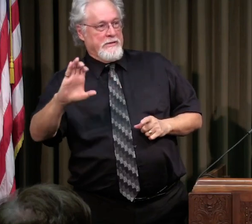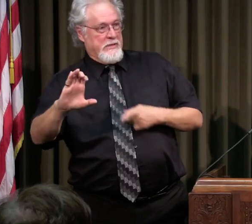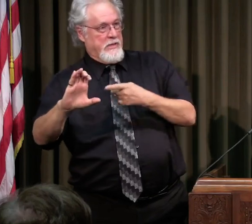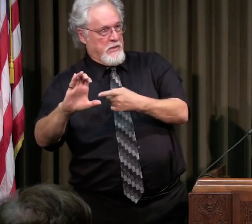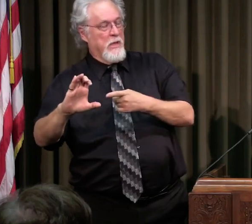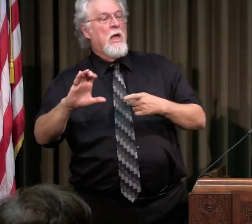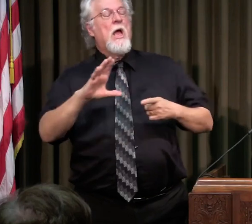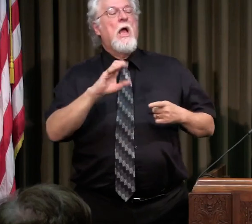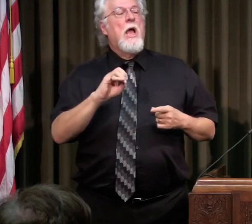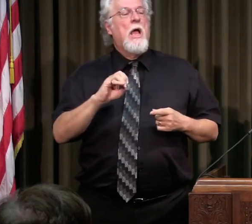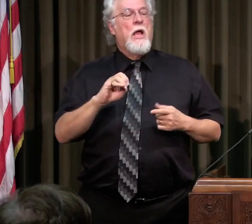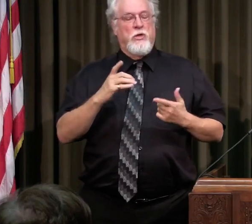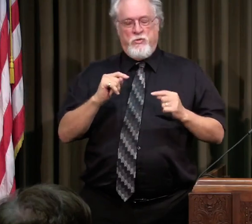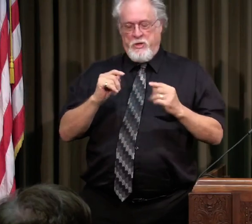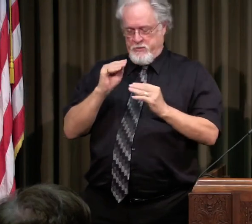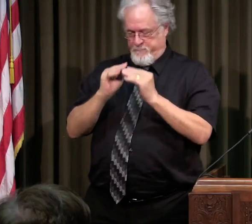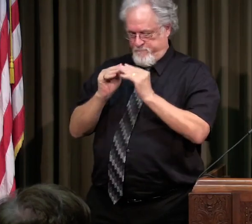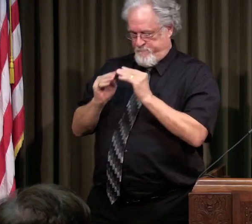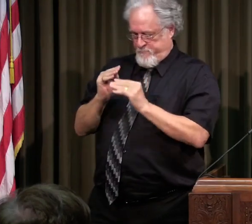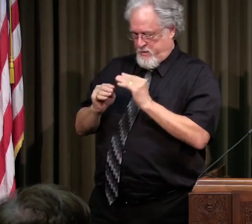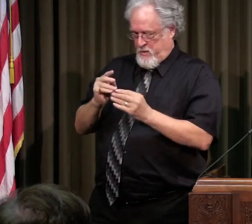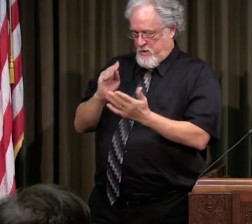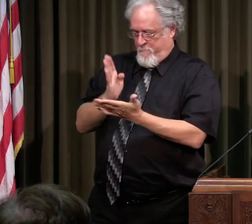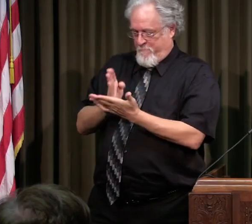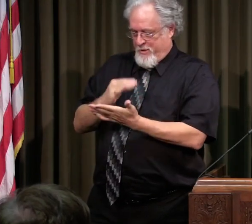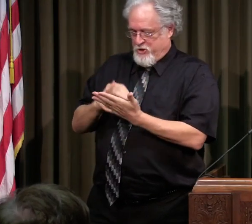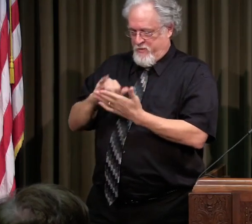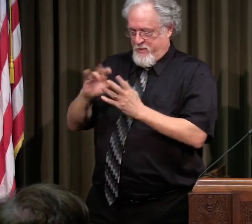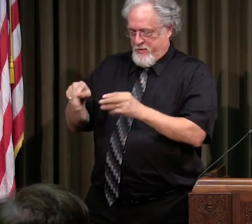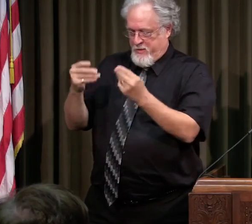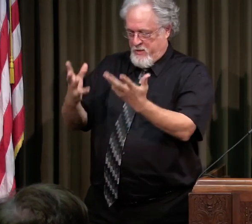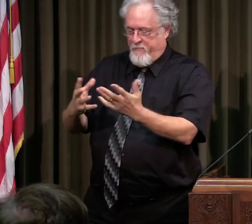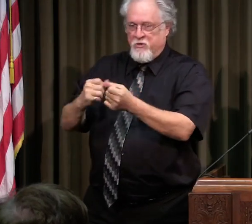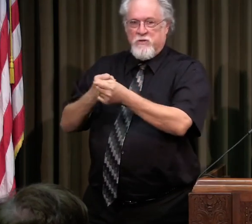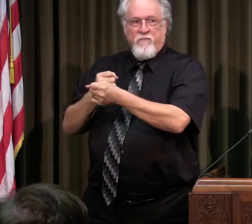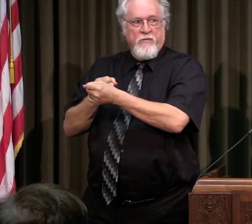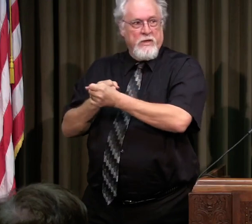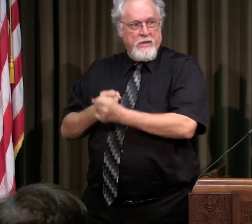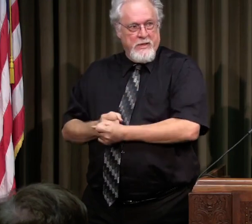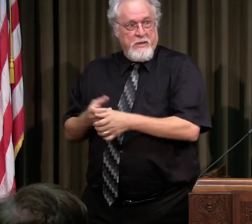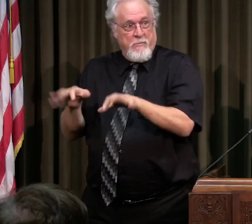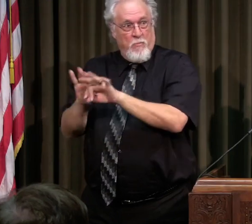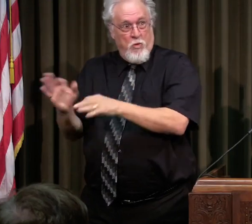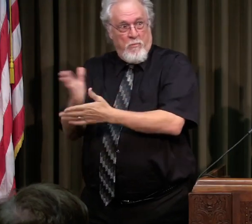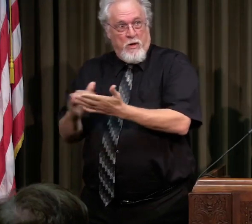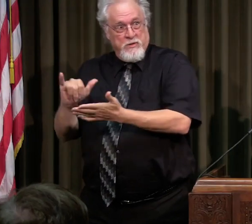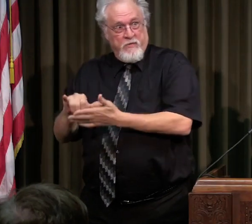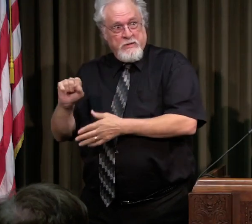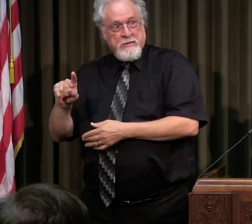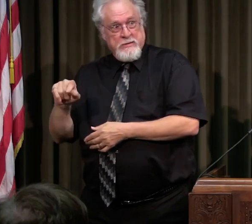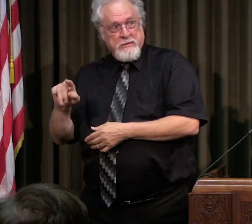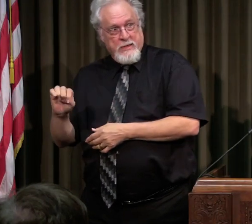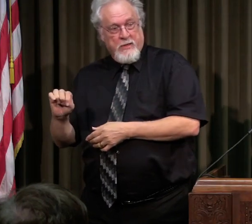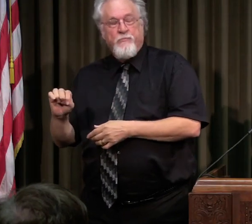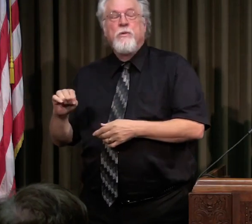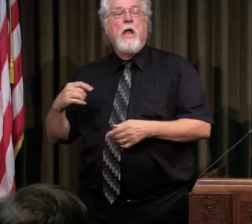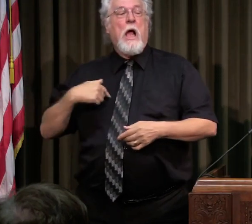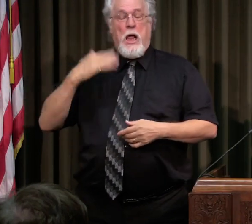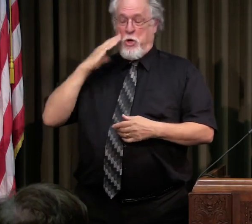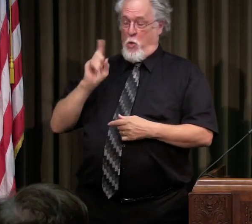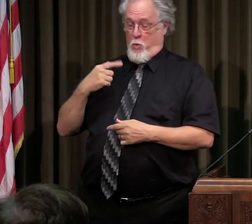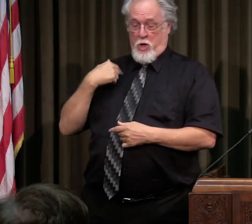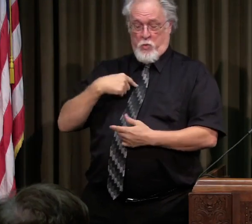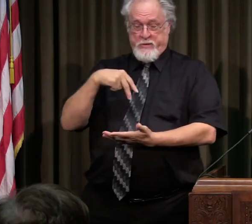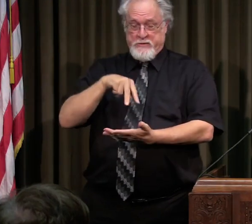and trying to fashion a budget that delivers on funding the critical priorities of the state. I know where we are. I